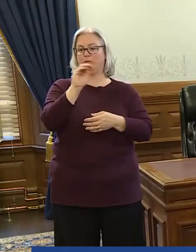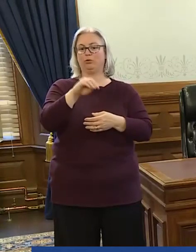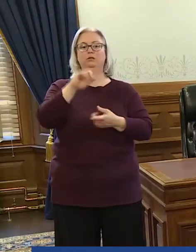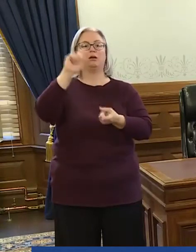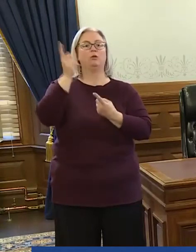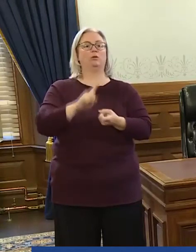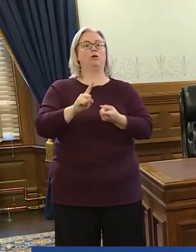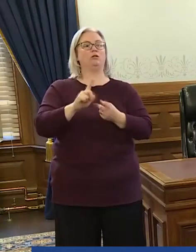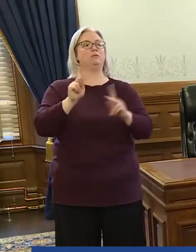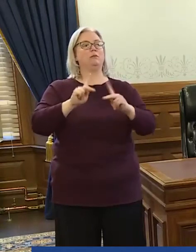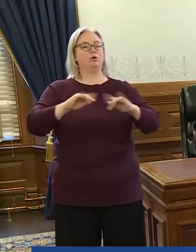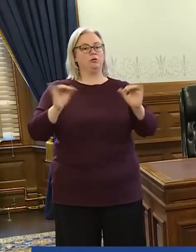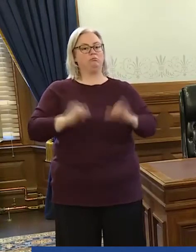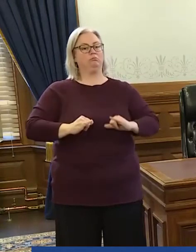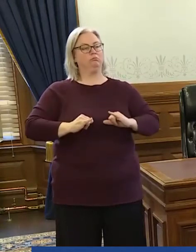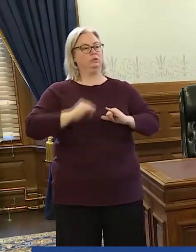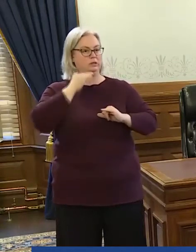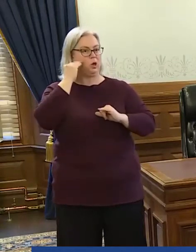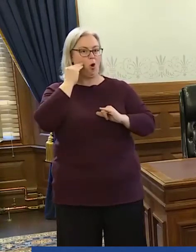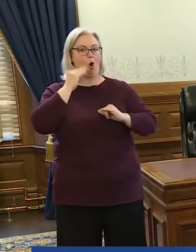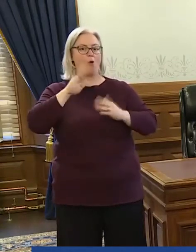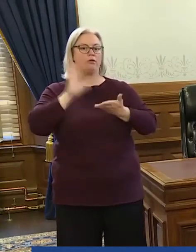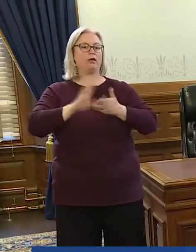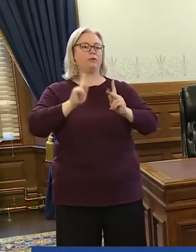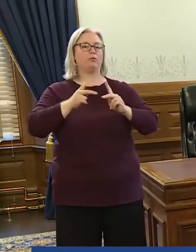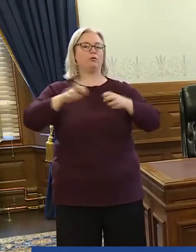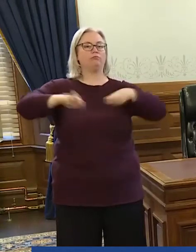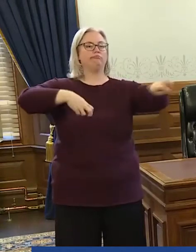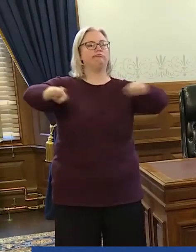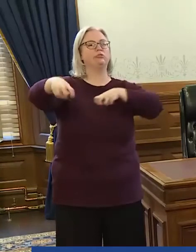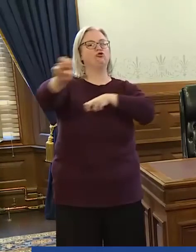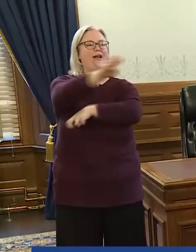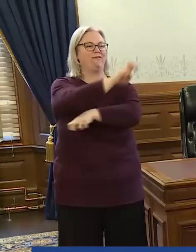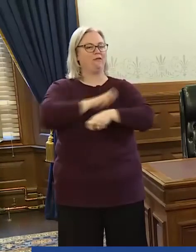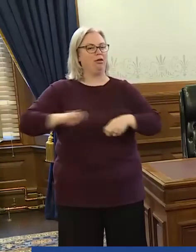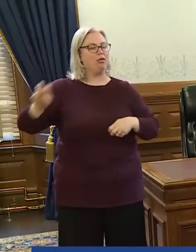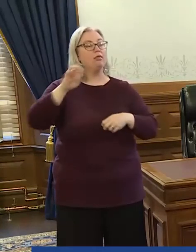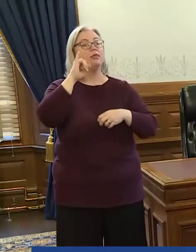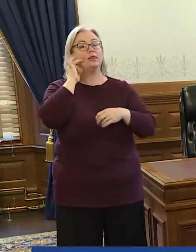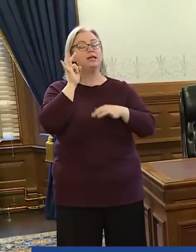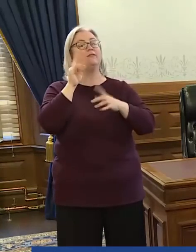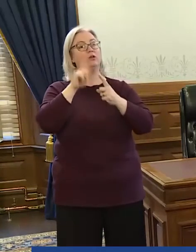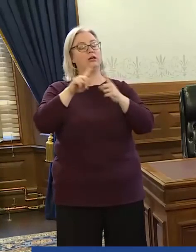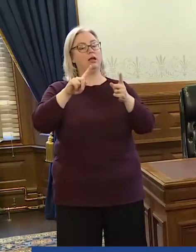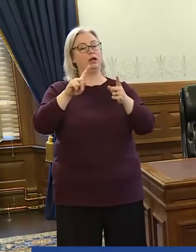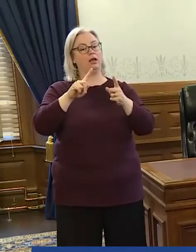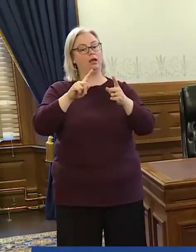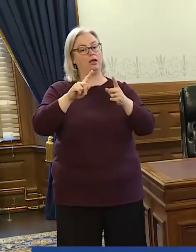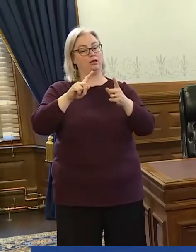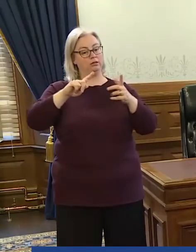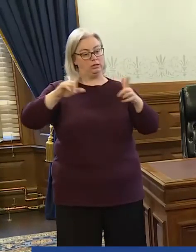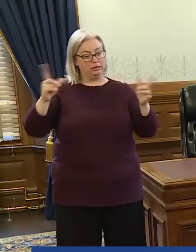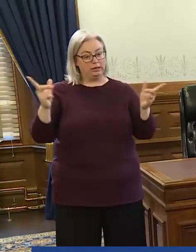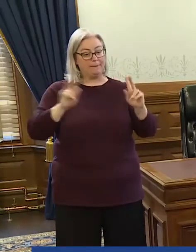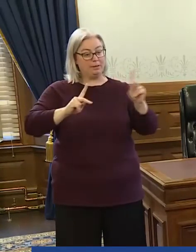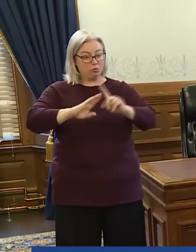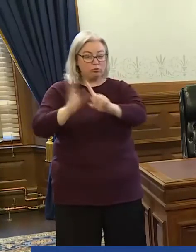reduction in motion, people, you know, going here, going there. If we can get that to